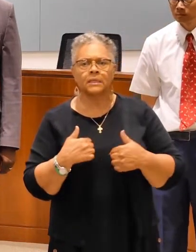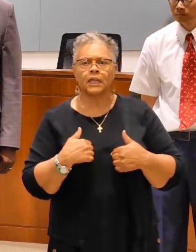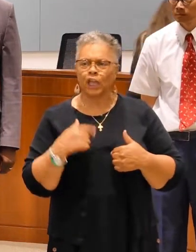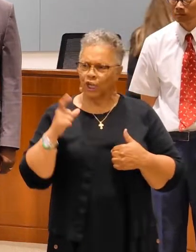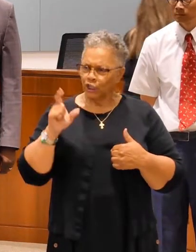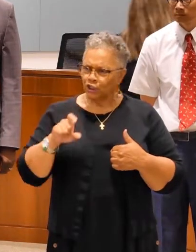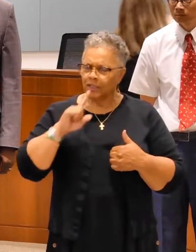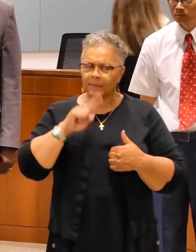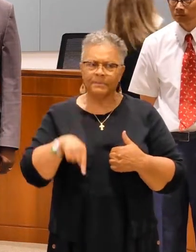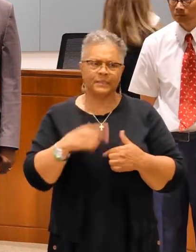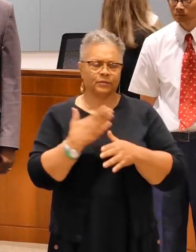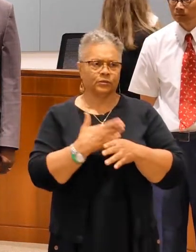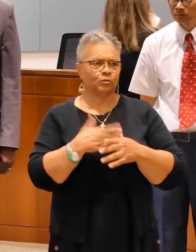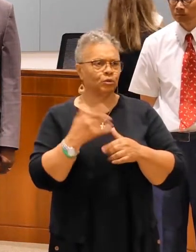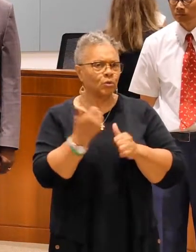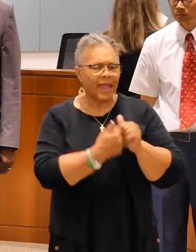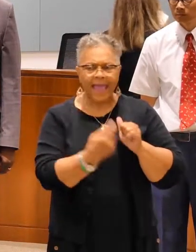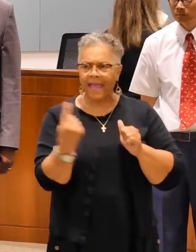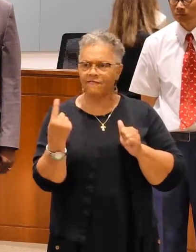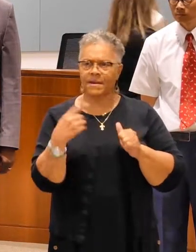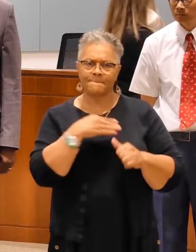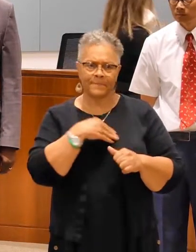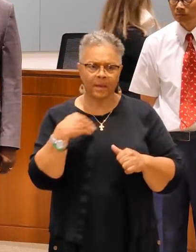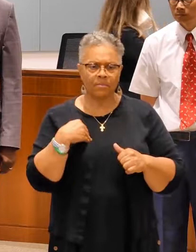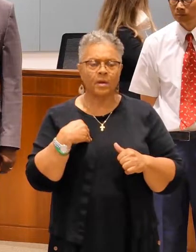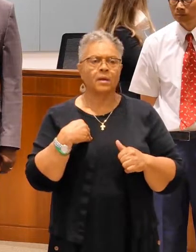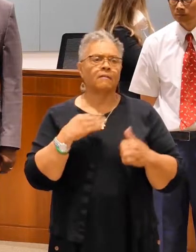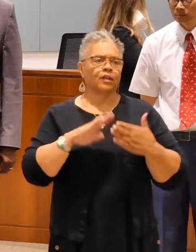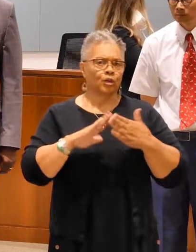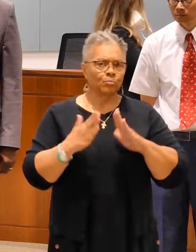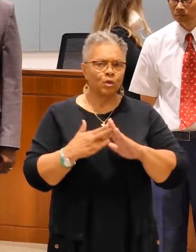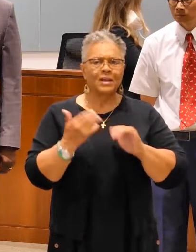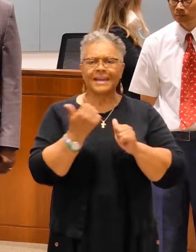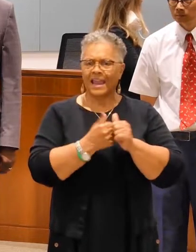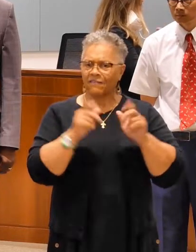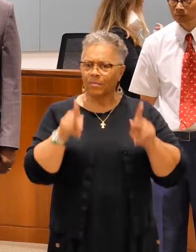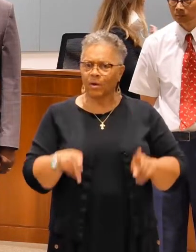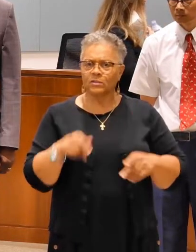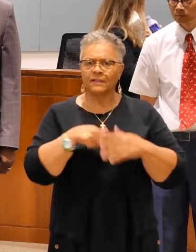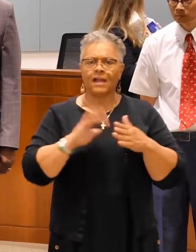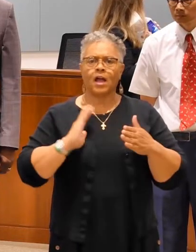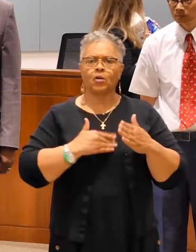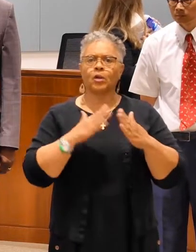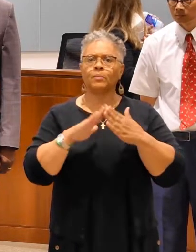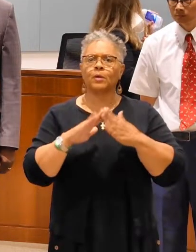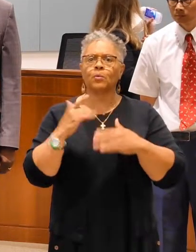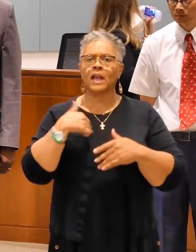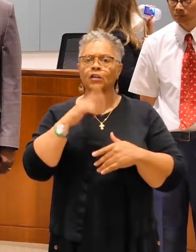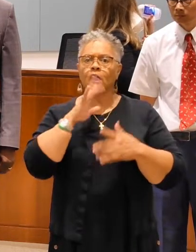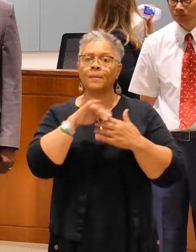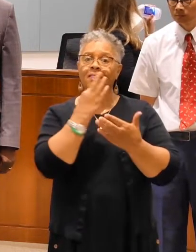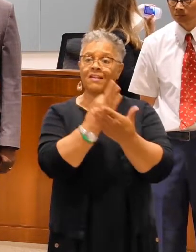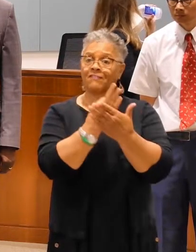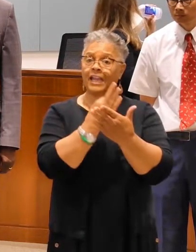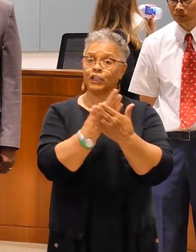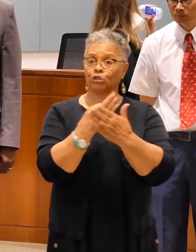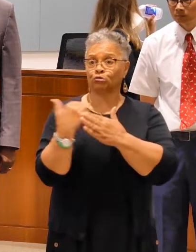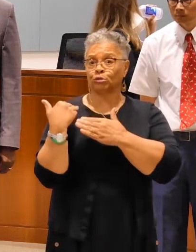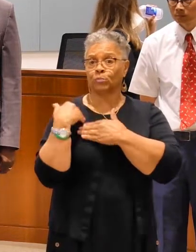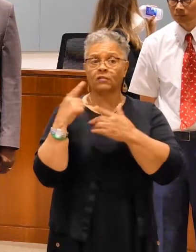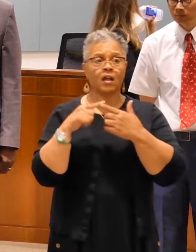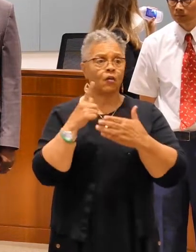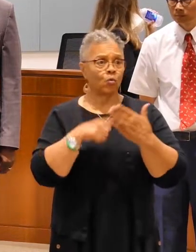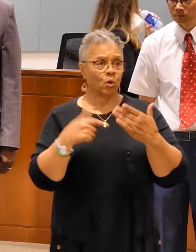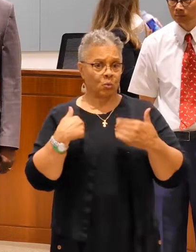to every member of our community, every citizen, because as I talked about the financial responsibility and stewardship of which